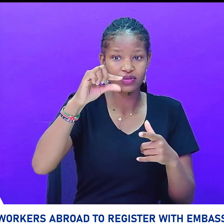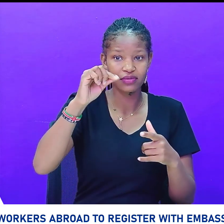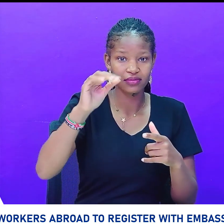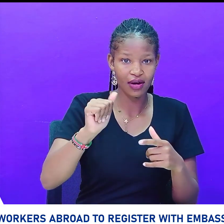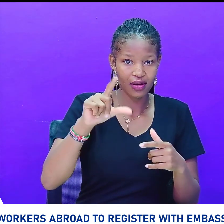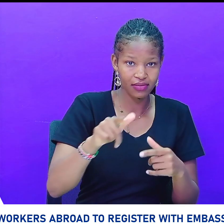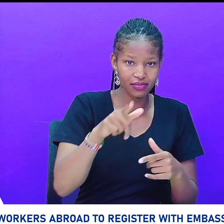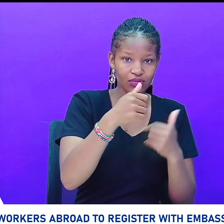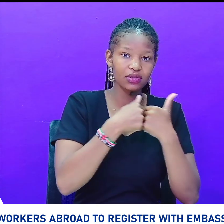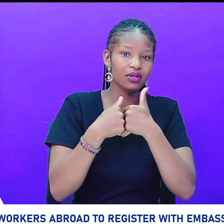challenges.